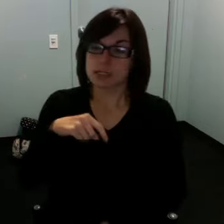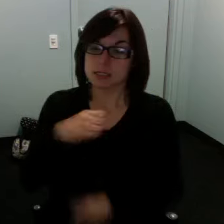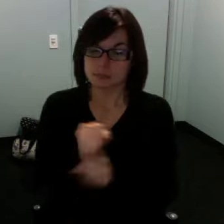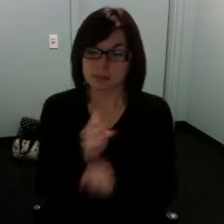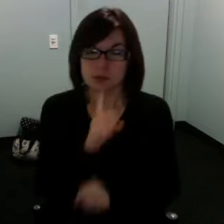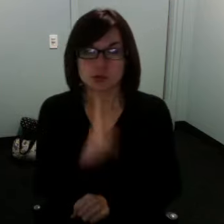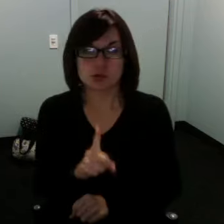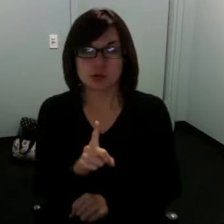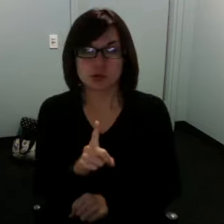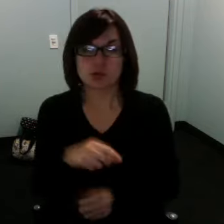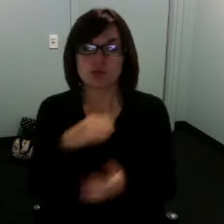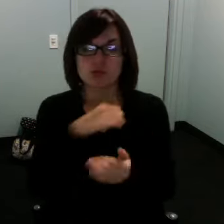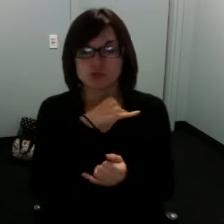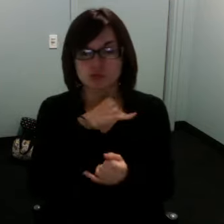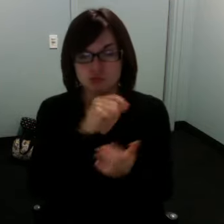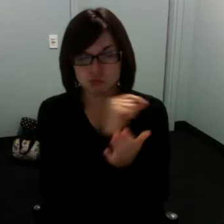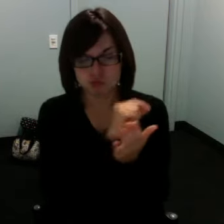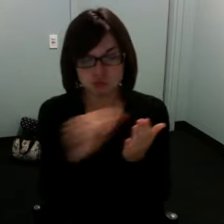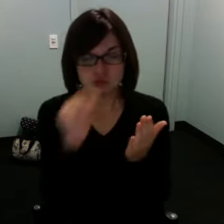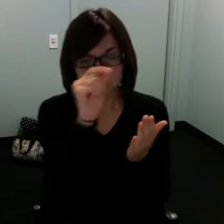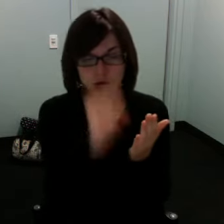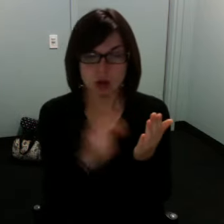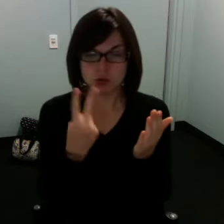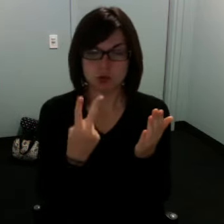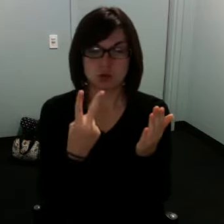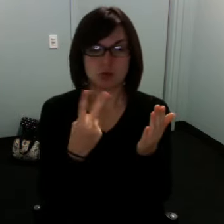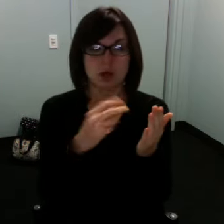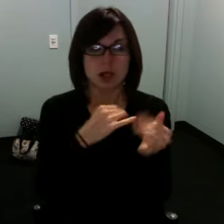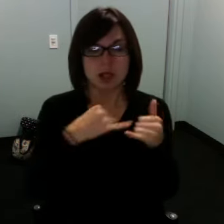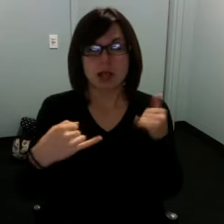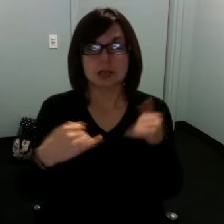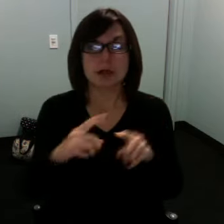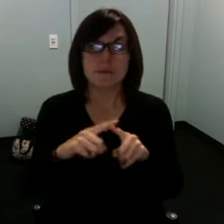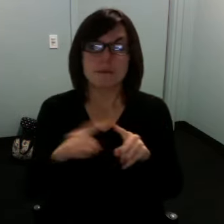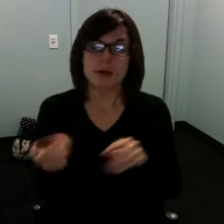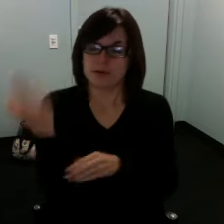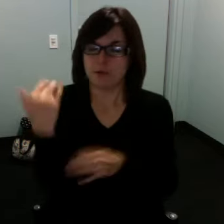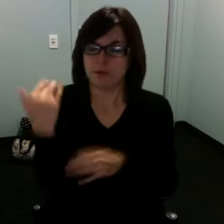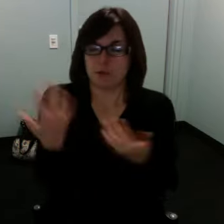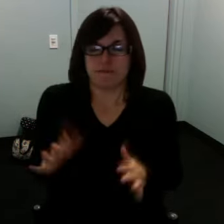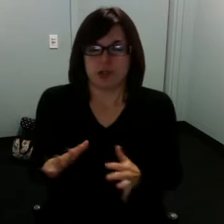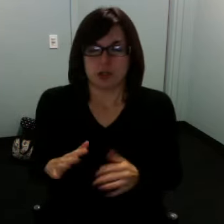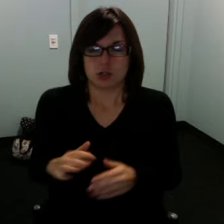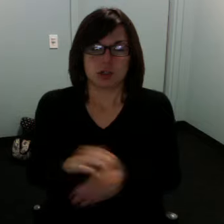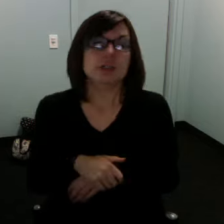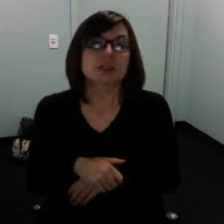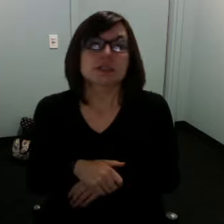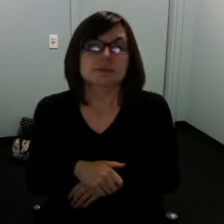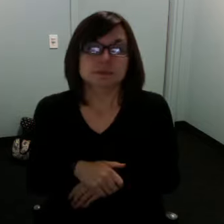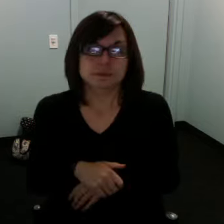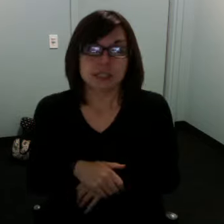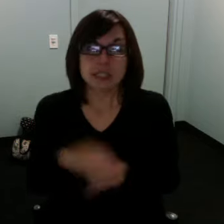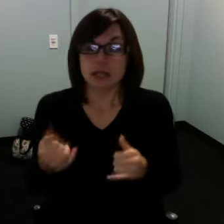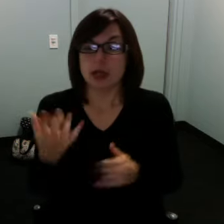we've done that in previous lessons. So I've drawn them here for you, and now I want you to notice where the intersection point